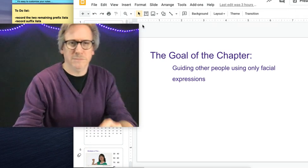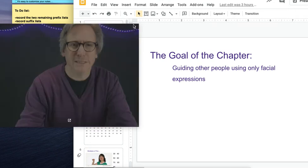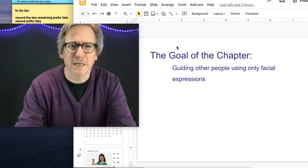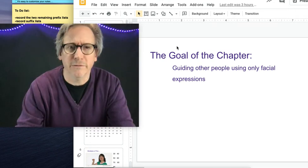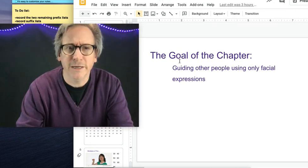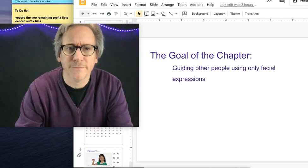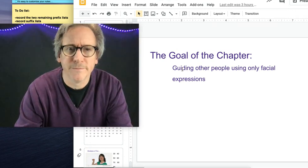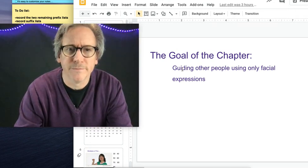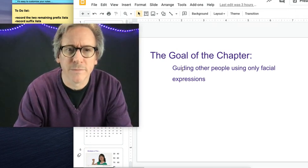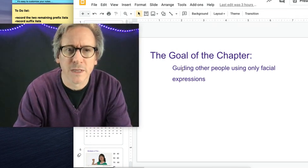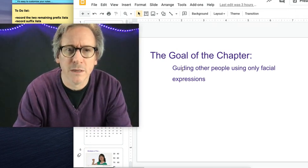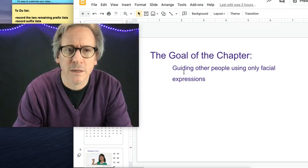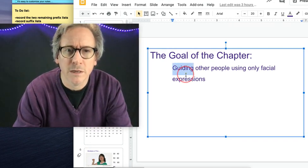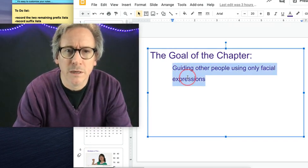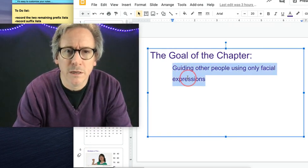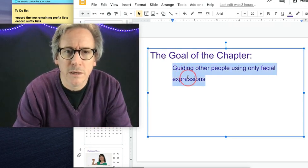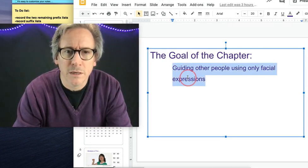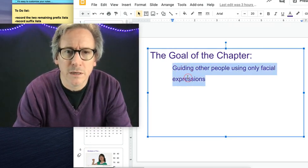that's not right.